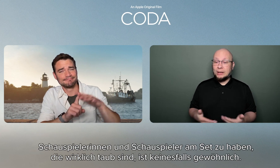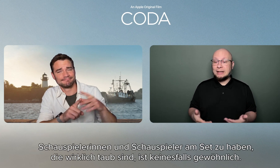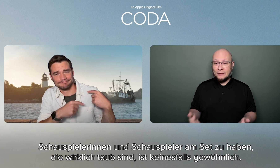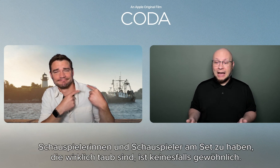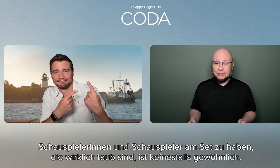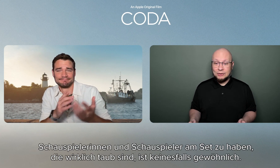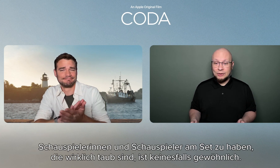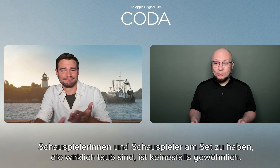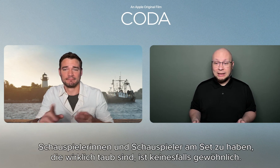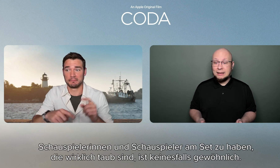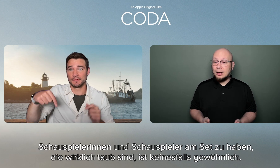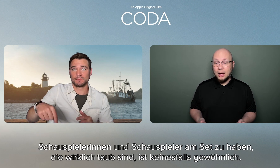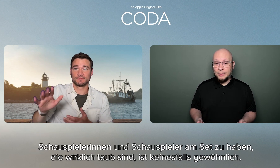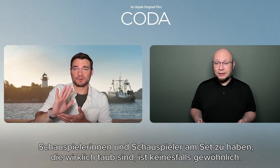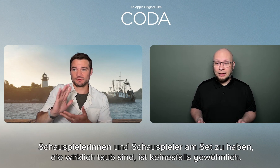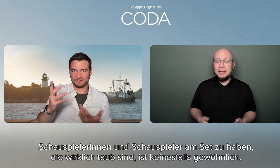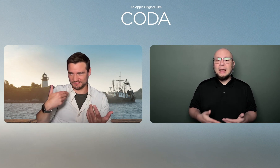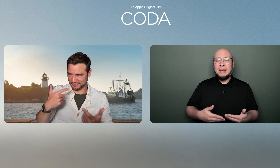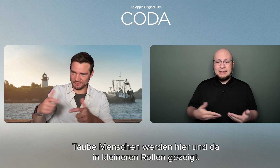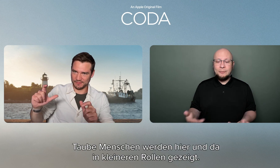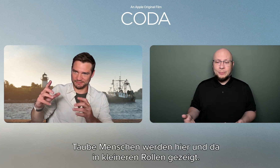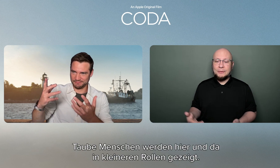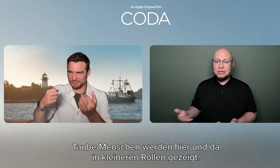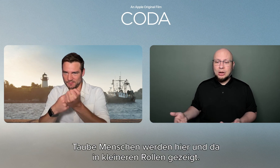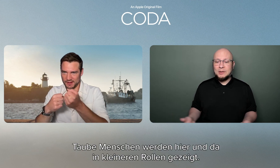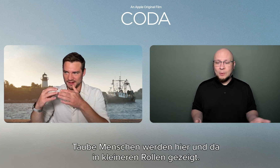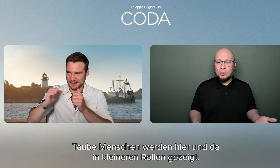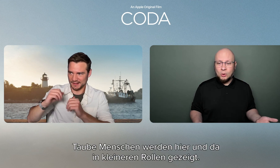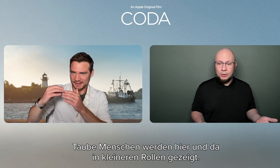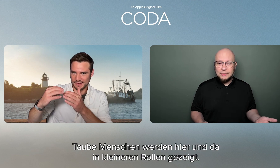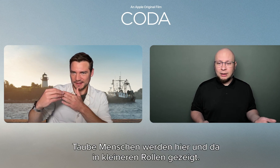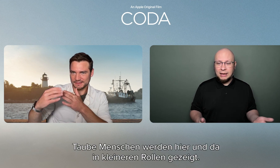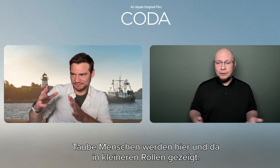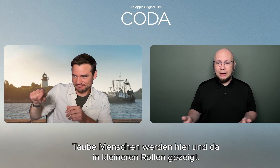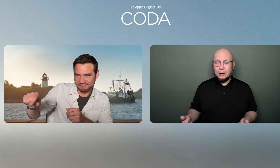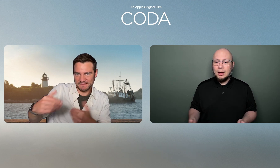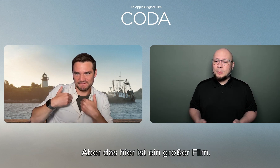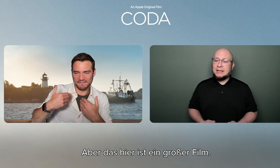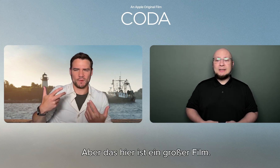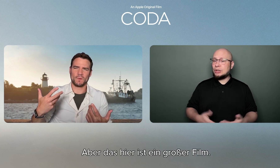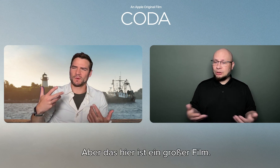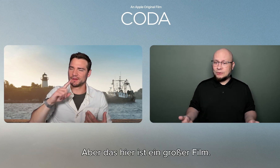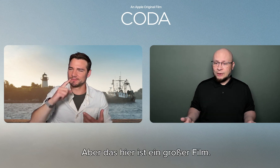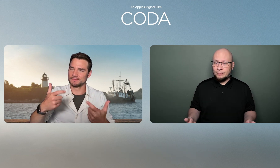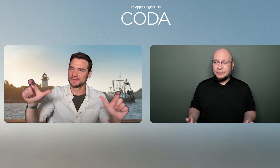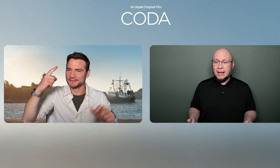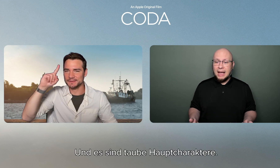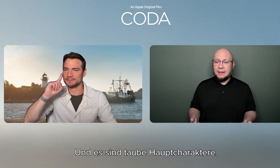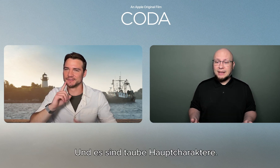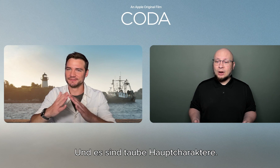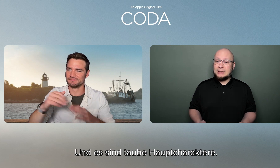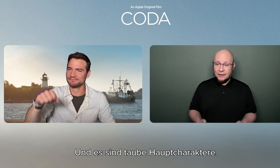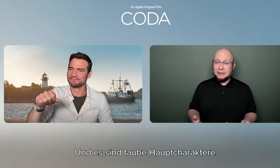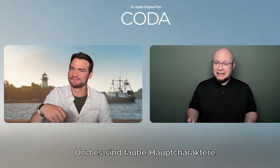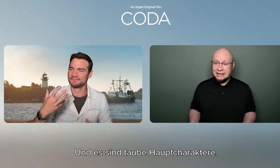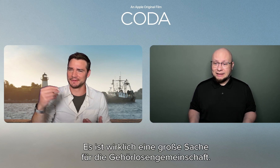having real deaf actors on screen is not a common thing. I mean, deaf people have shown up in small roles here and there, but this is a huge film and